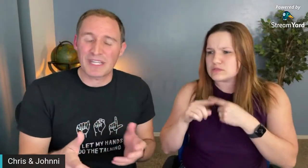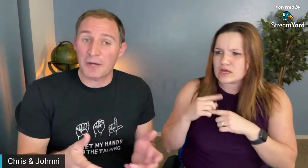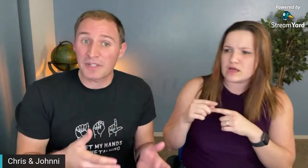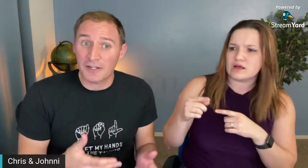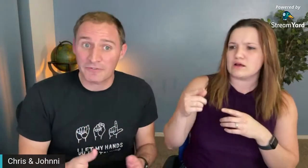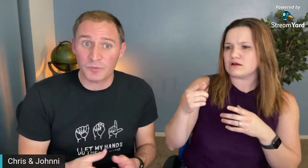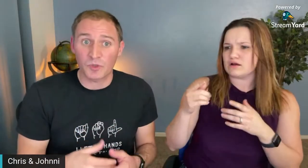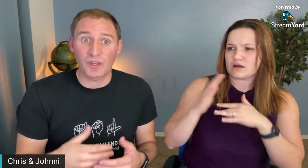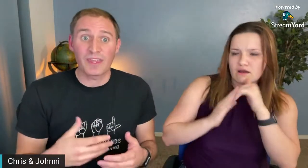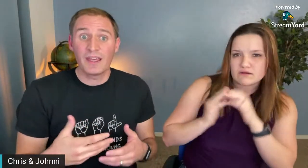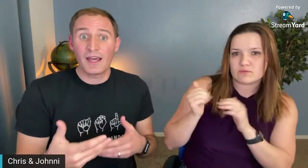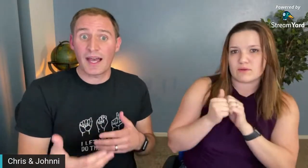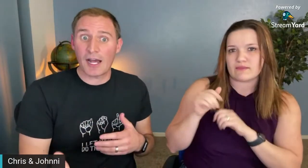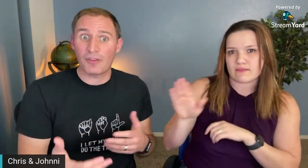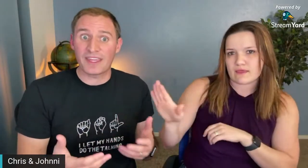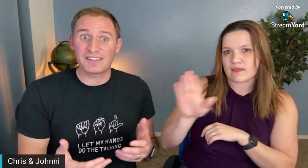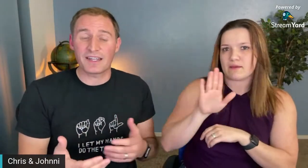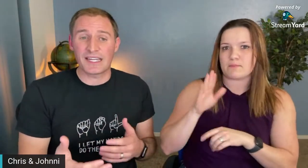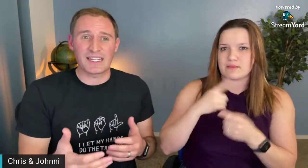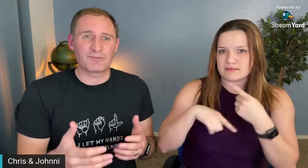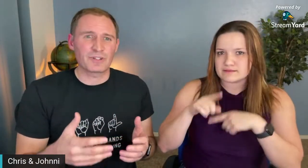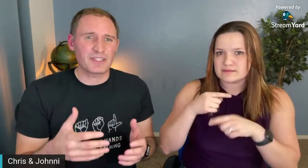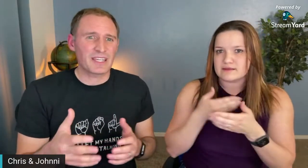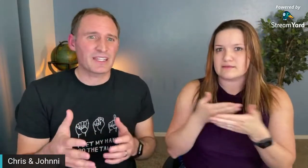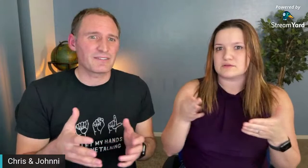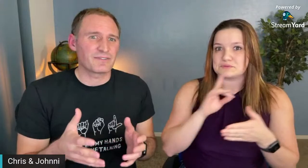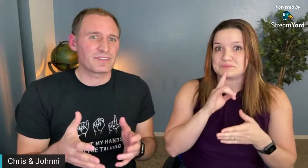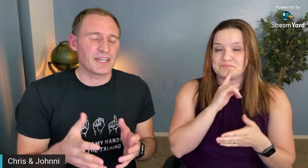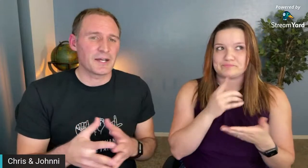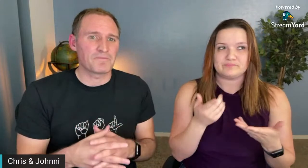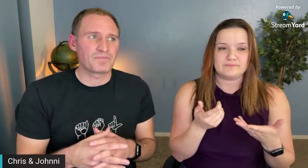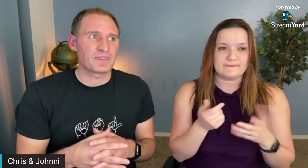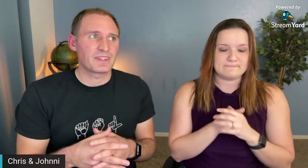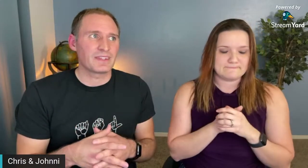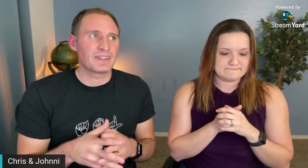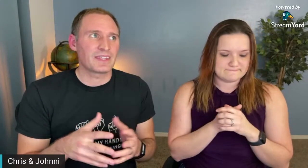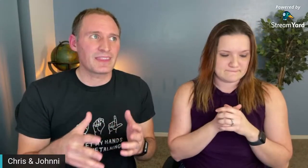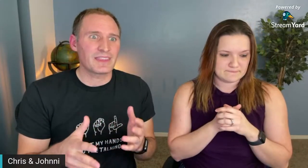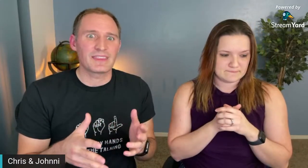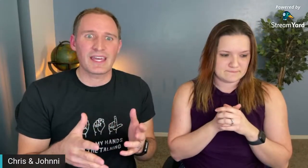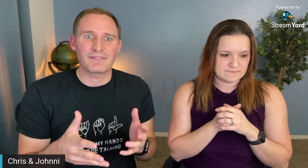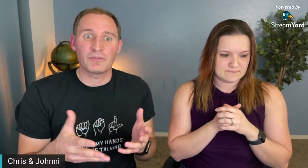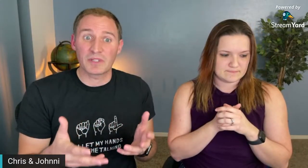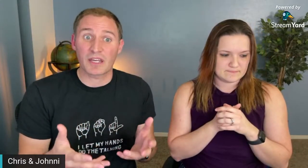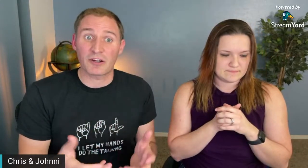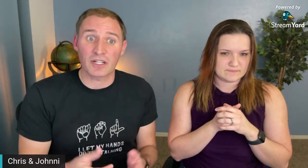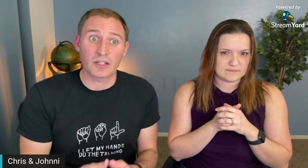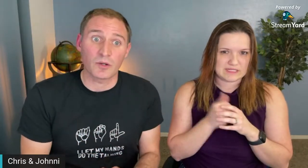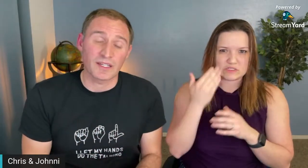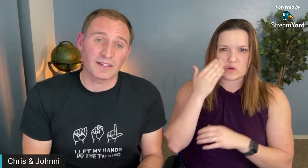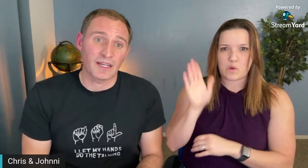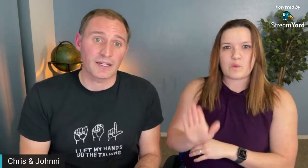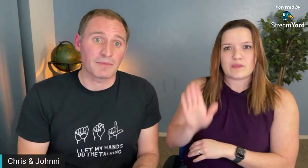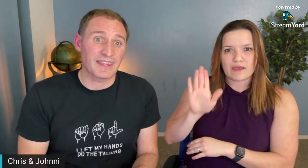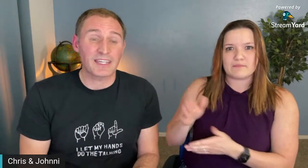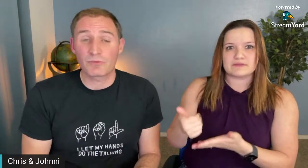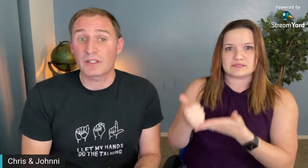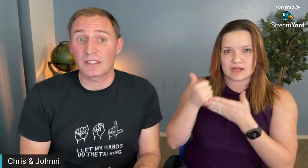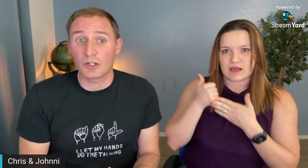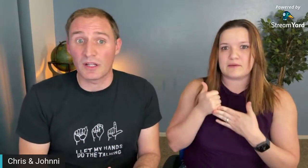become comfortable with how they sign and really kind of get that familiarity going, and that can really go a